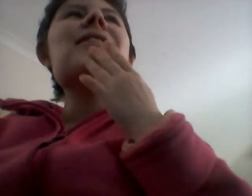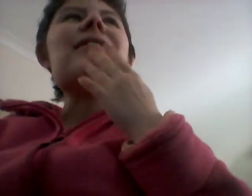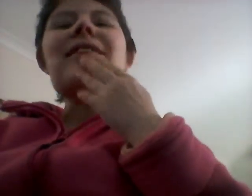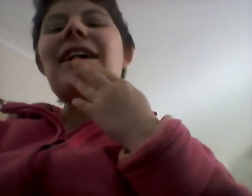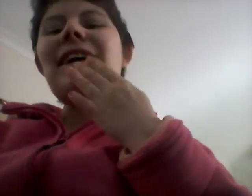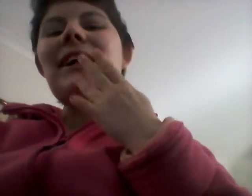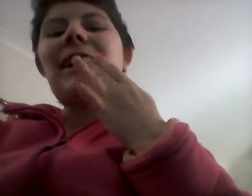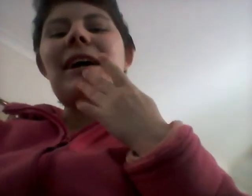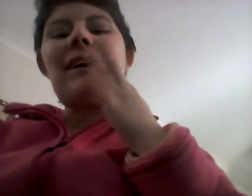So